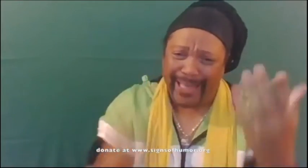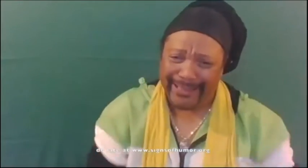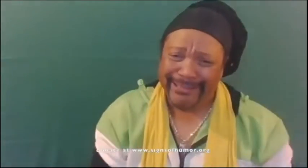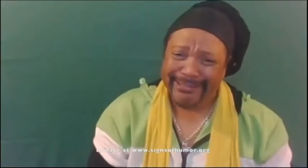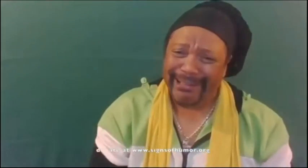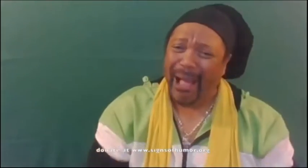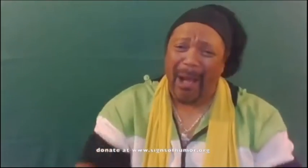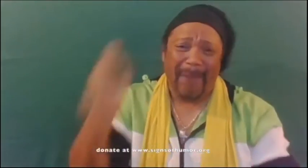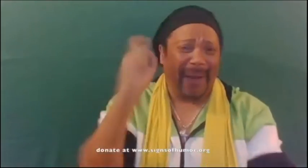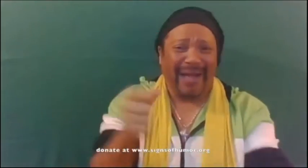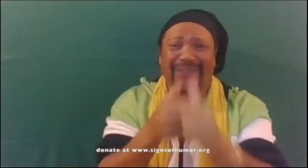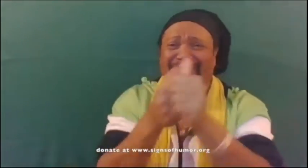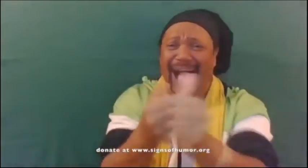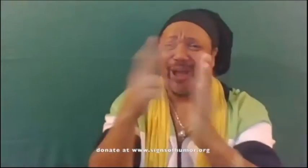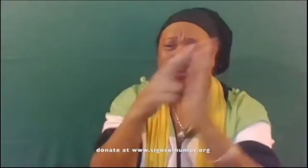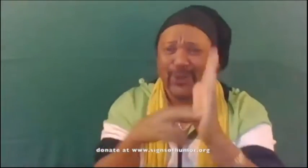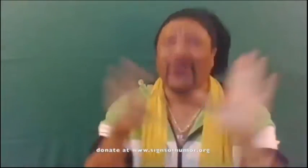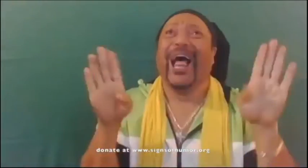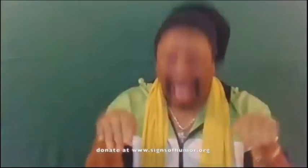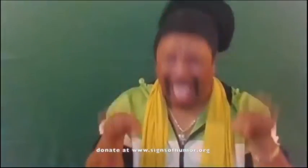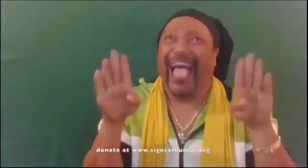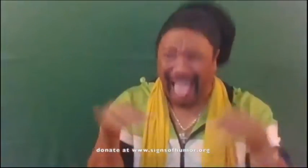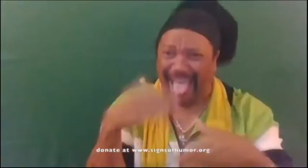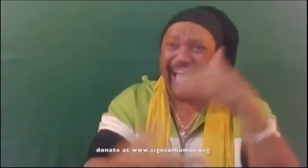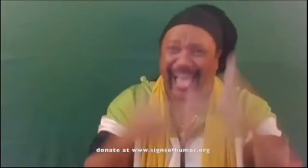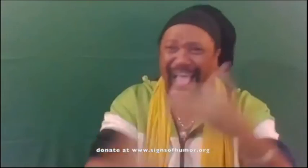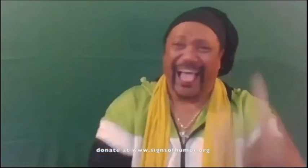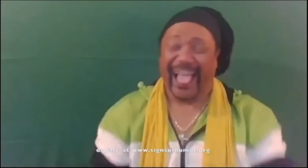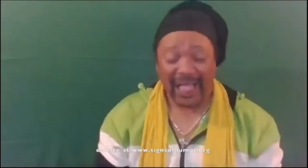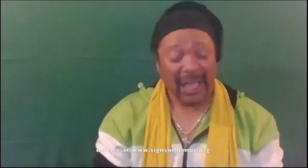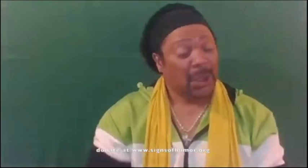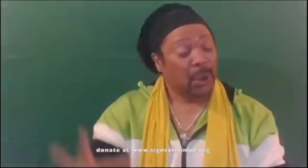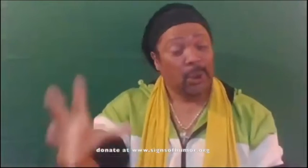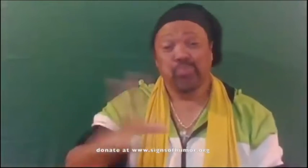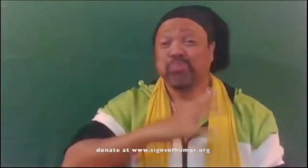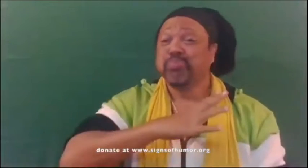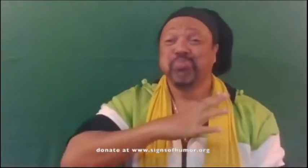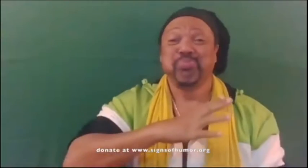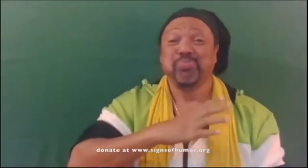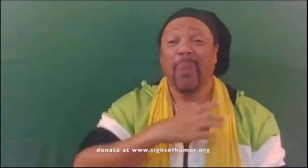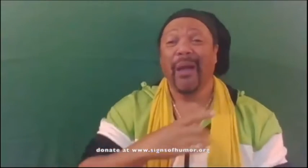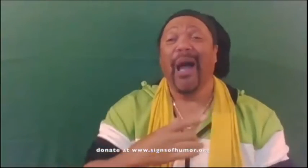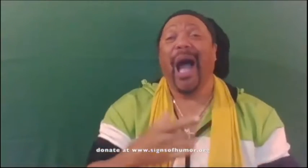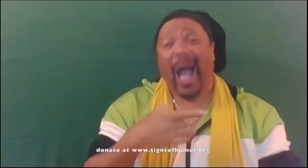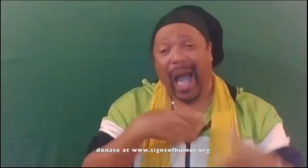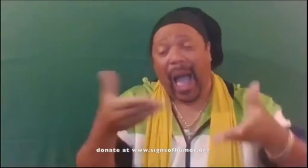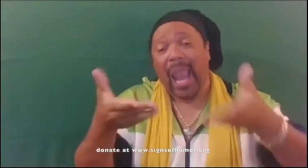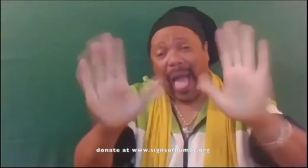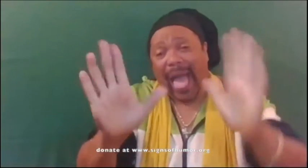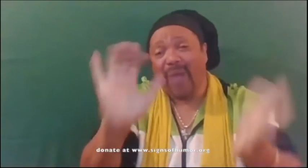you want to get an A in your little ITP course. I get it. Follow the rules. Be that kind of follower. I got it. All right, here are your kibbles